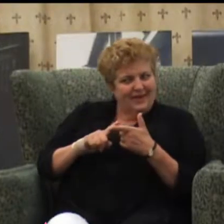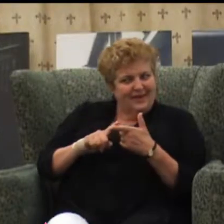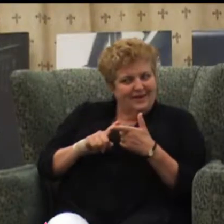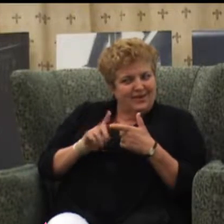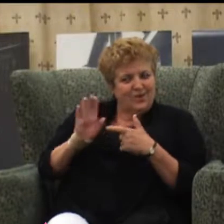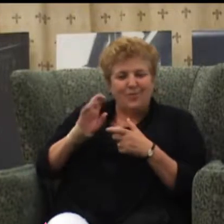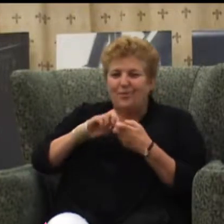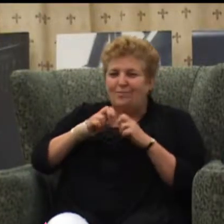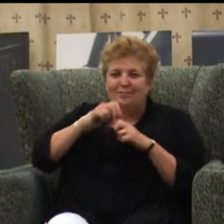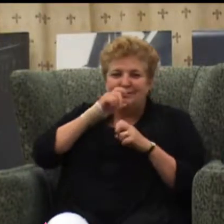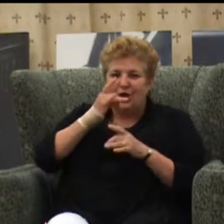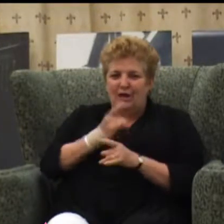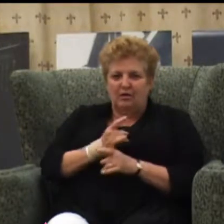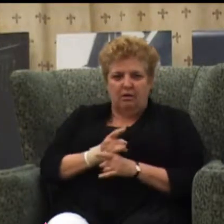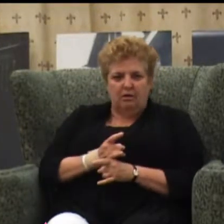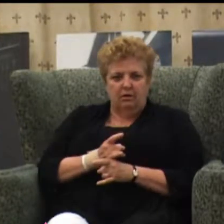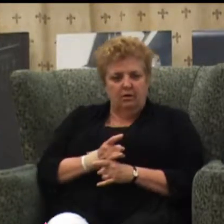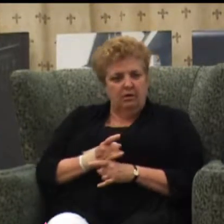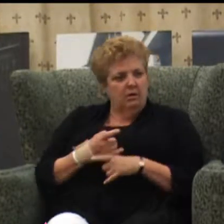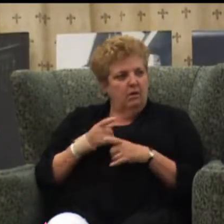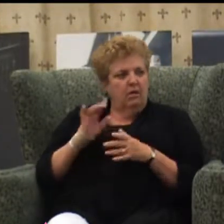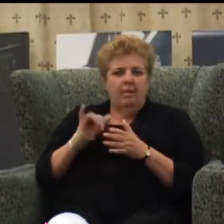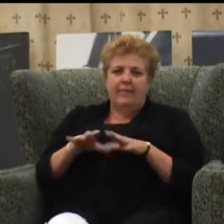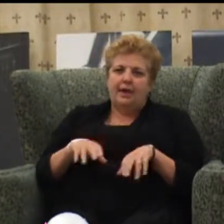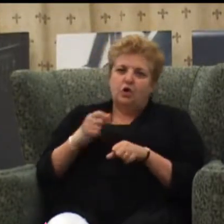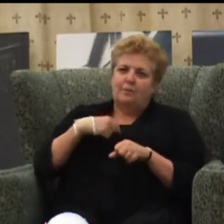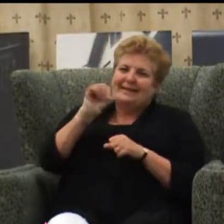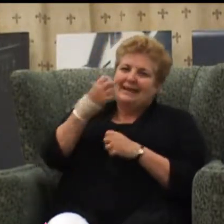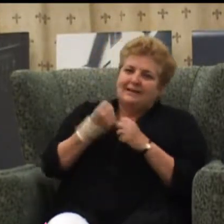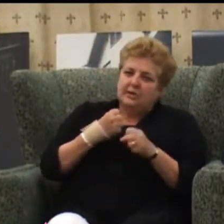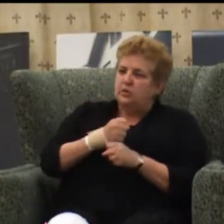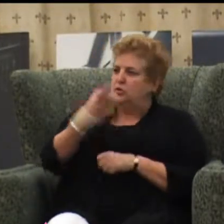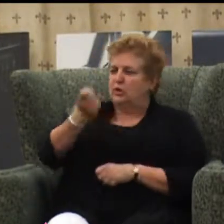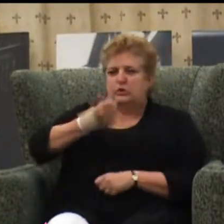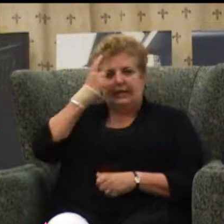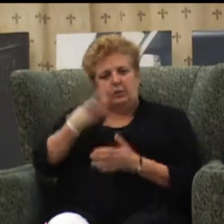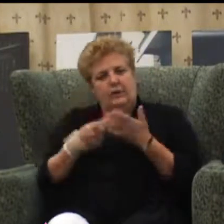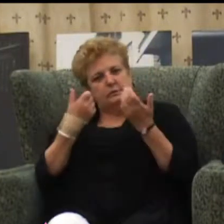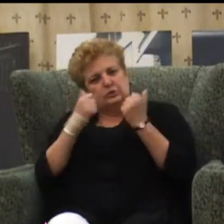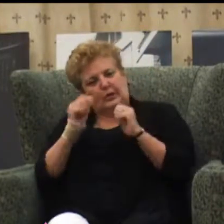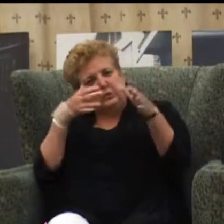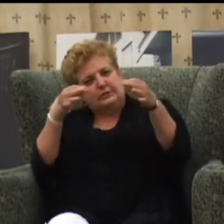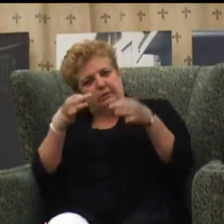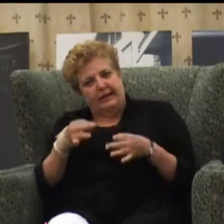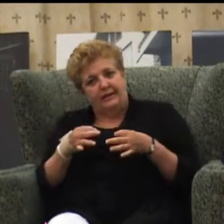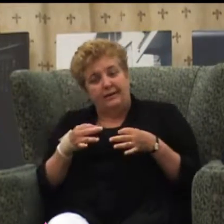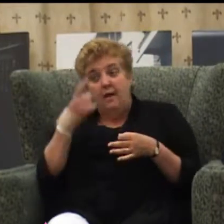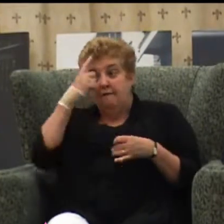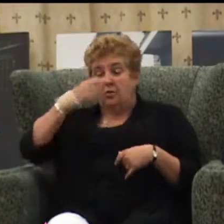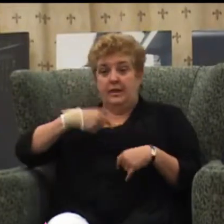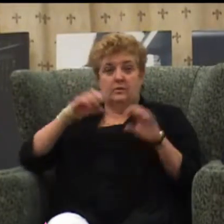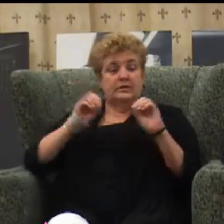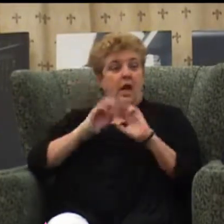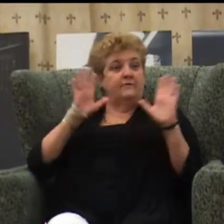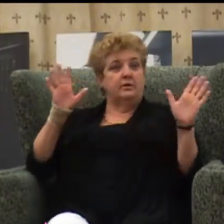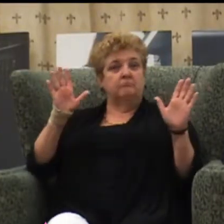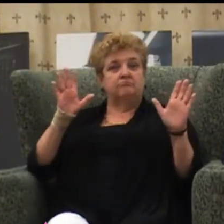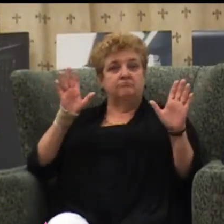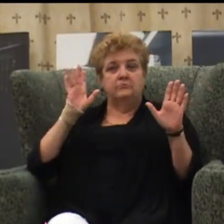to understand what he was trying to tell me. Because for me, it was obvious I couldn't live with alcohol. Everyone could